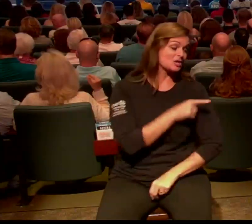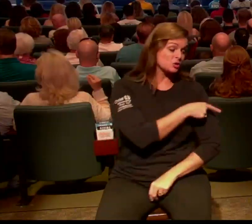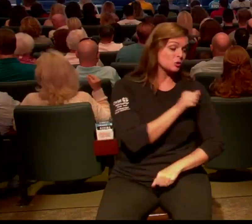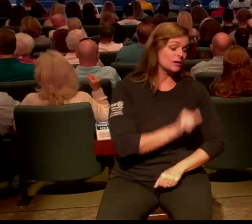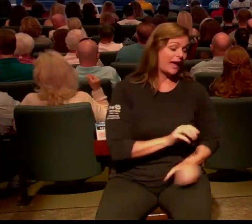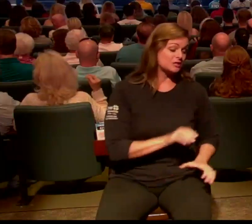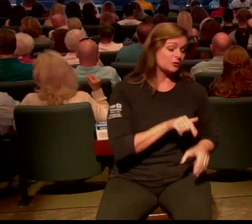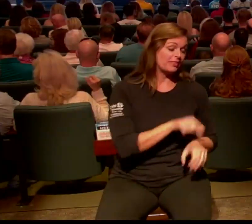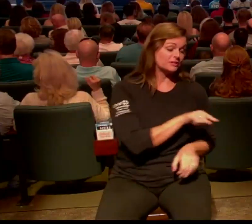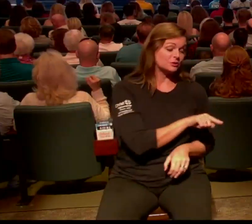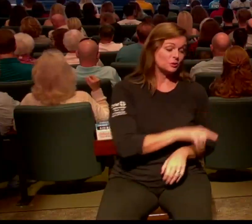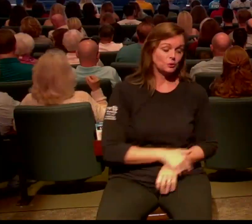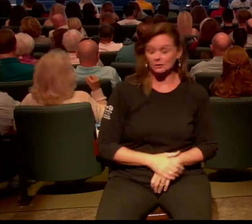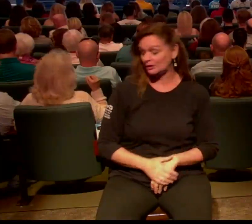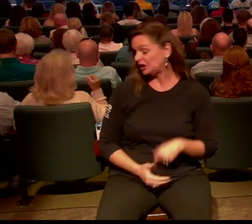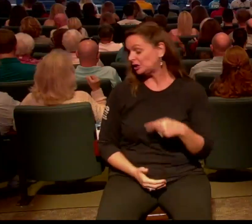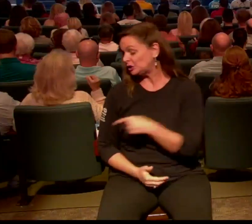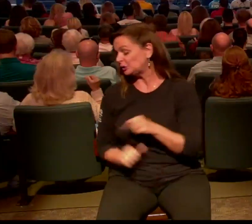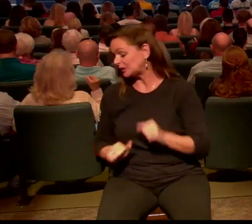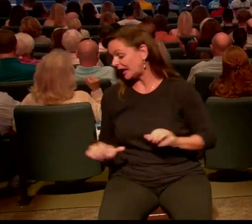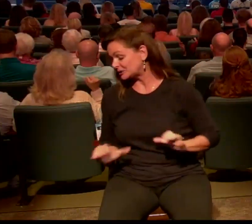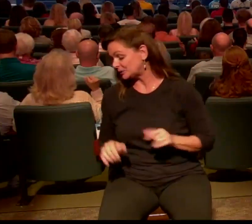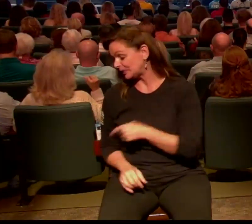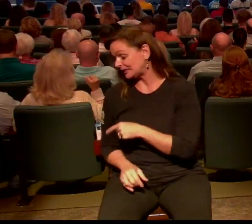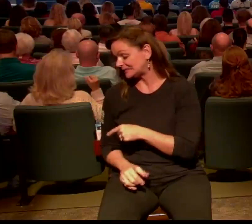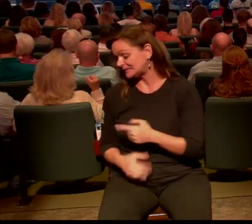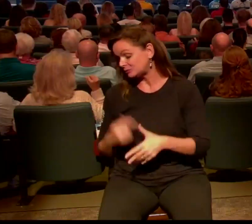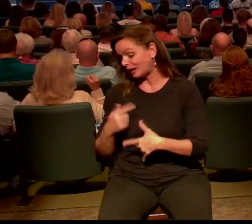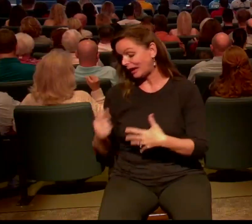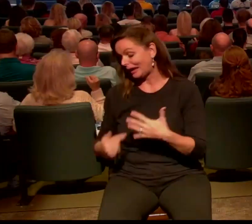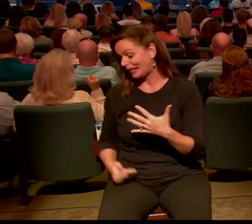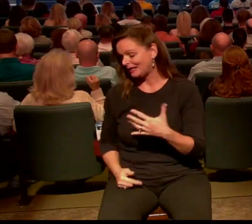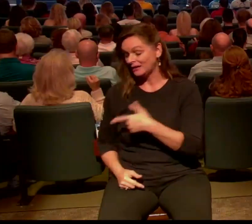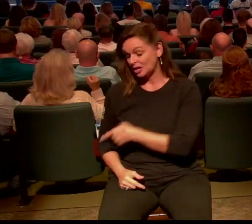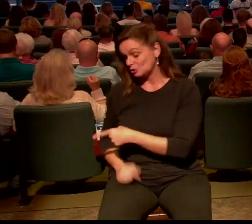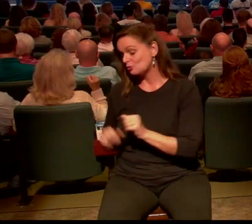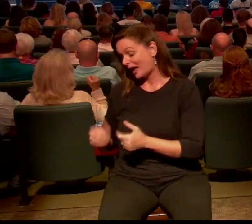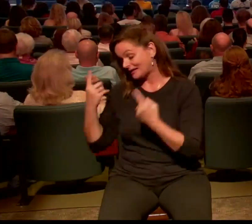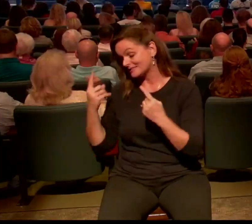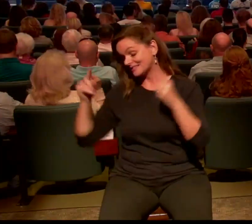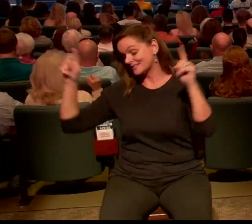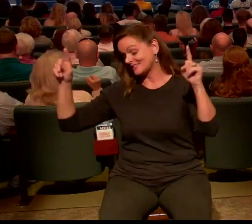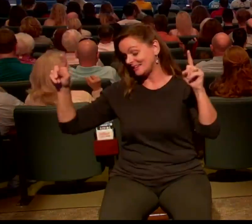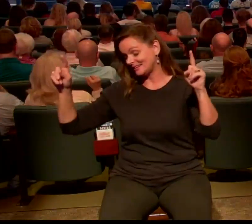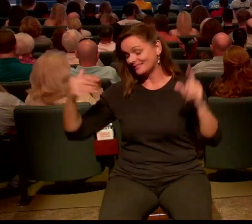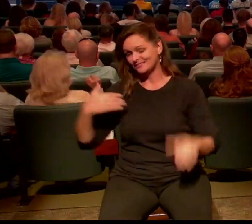Isn't that amazing? Because you never thought they could get there, did you, huh?